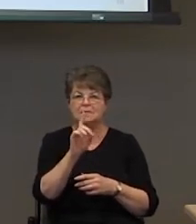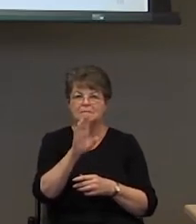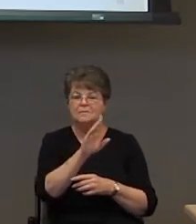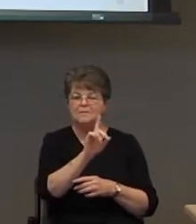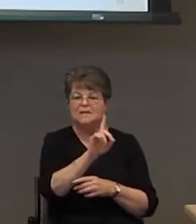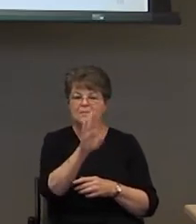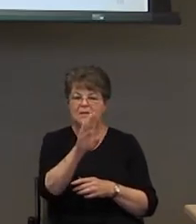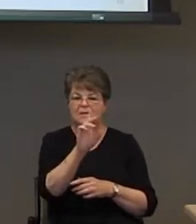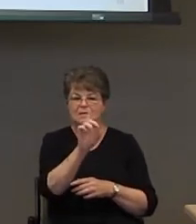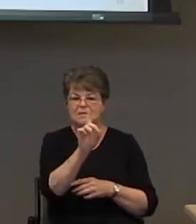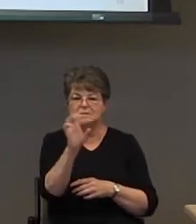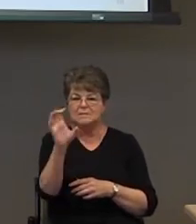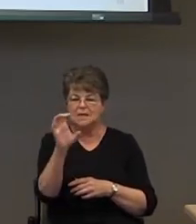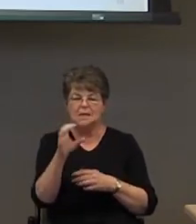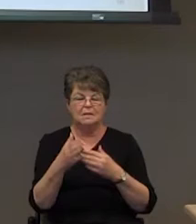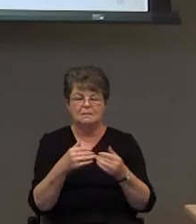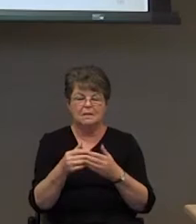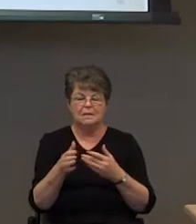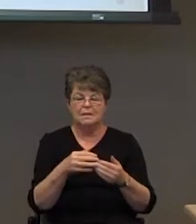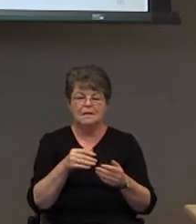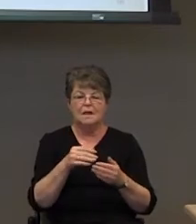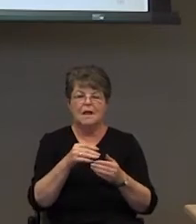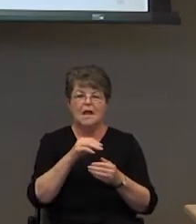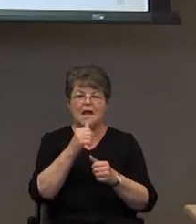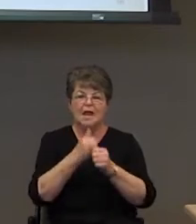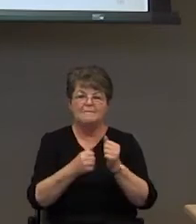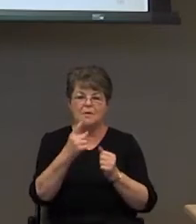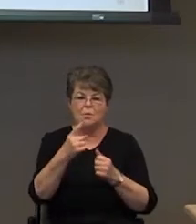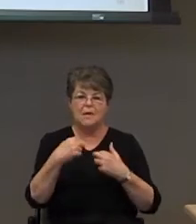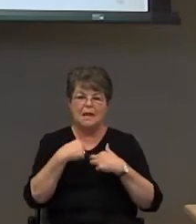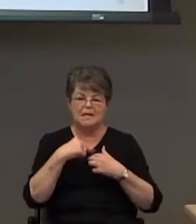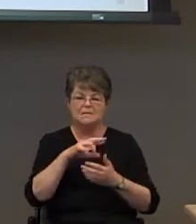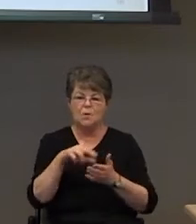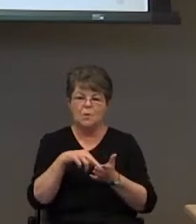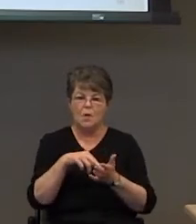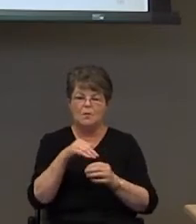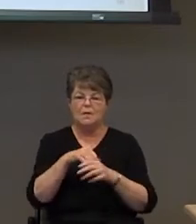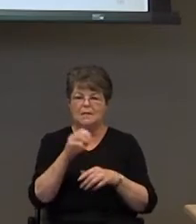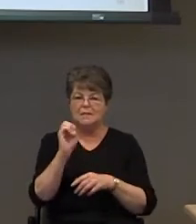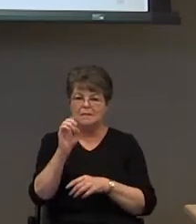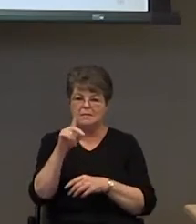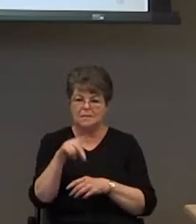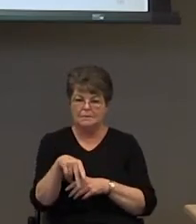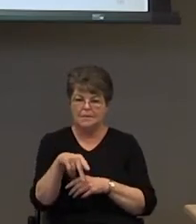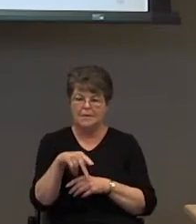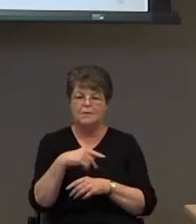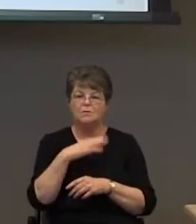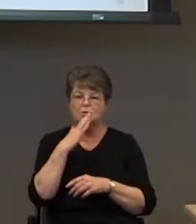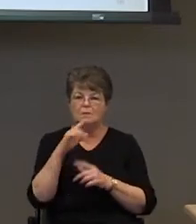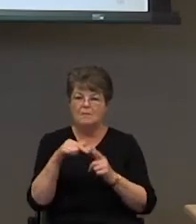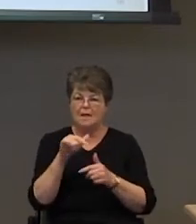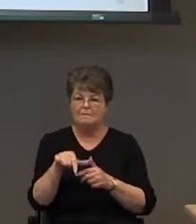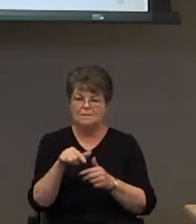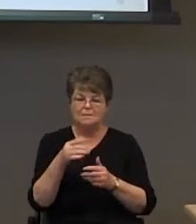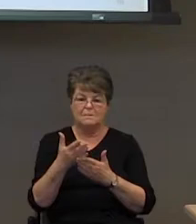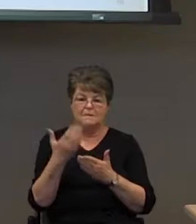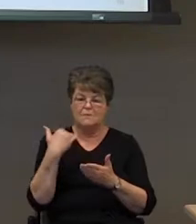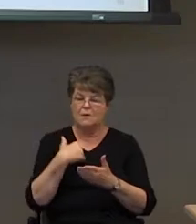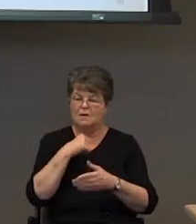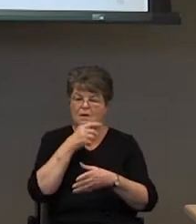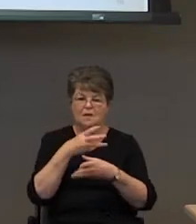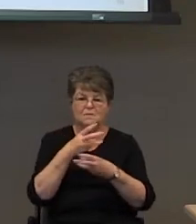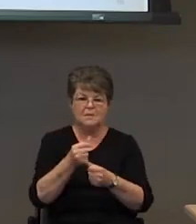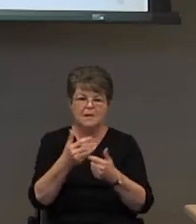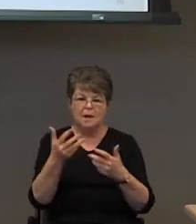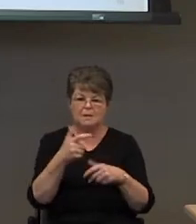calling it earlier. The reality is everybody has a role in economic development. And we talked about these before, I'm not going to spend a lot of time on